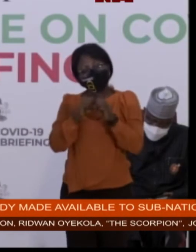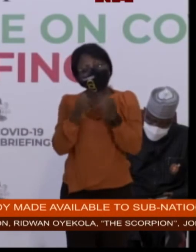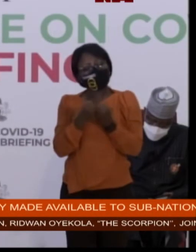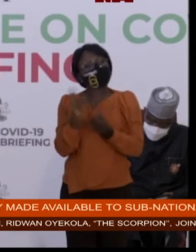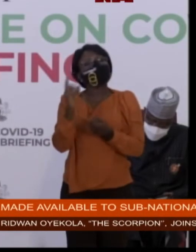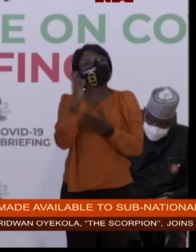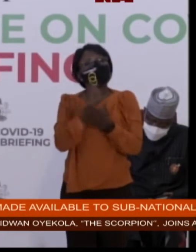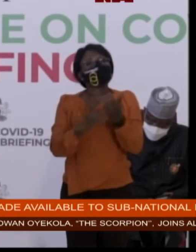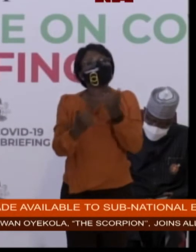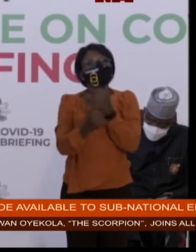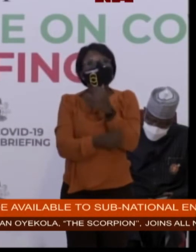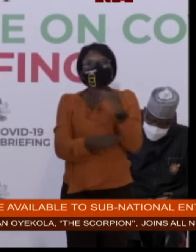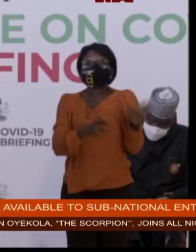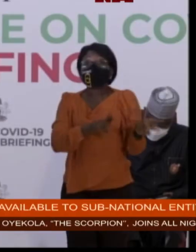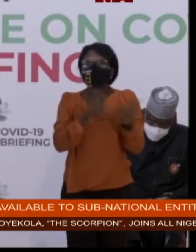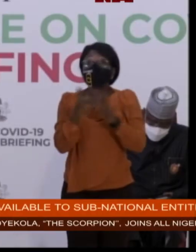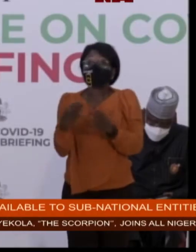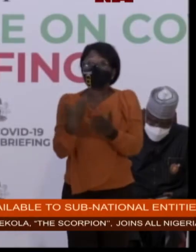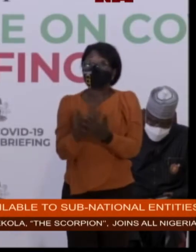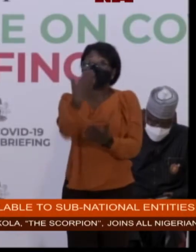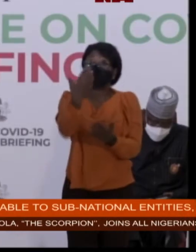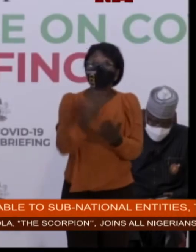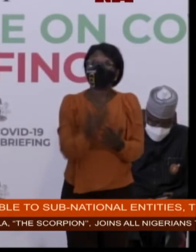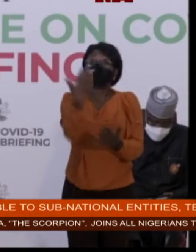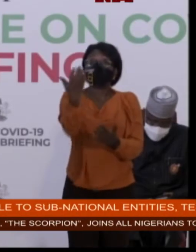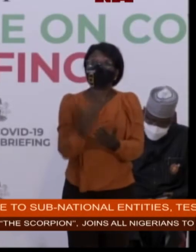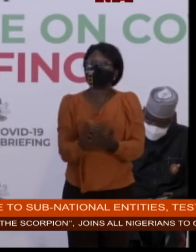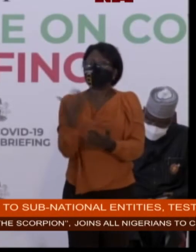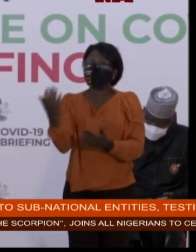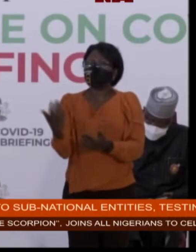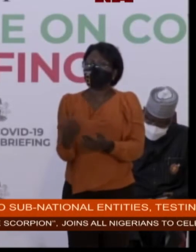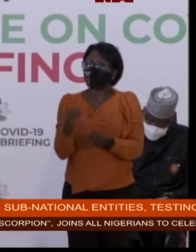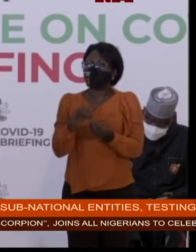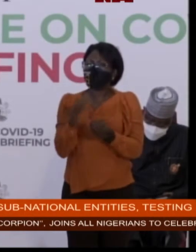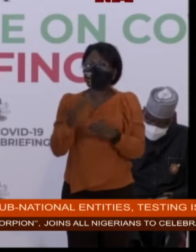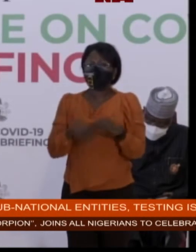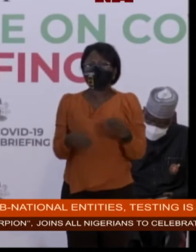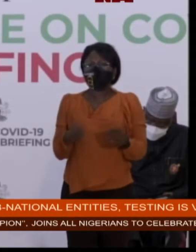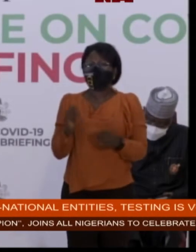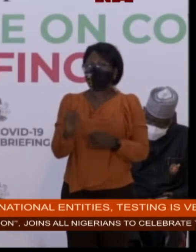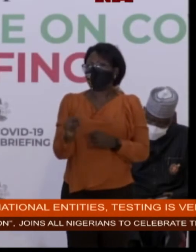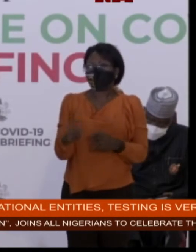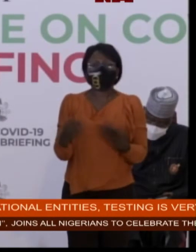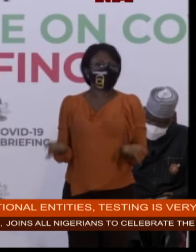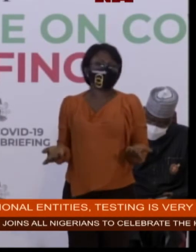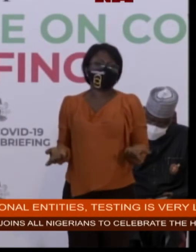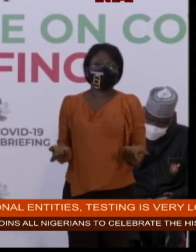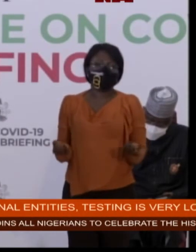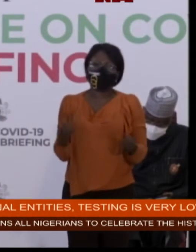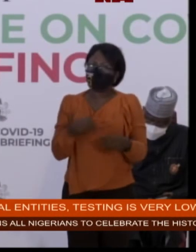some countries are already buying up vaccines, even more than required in their